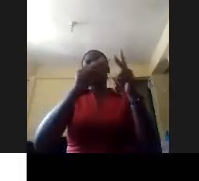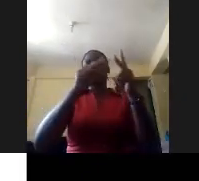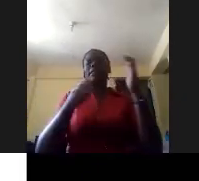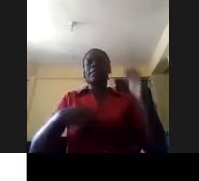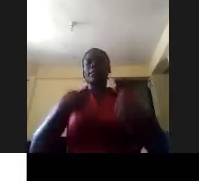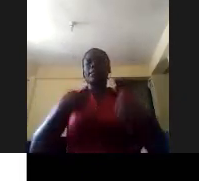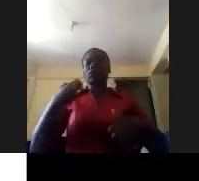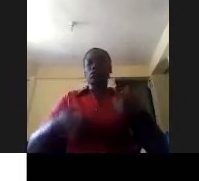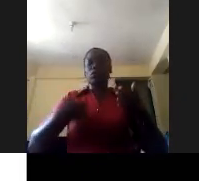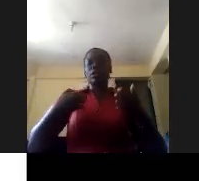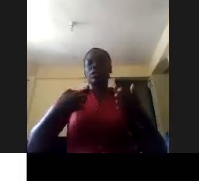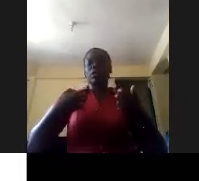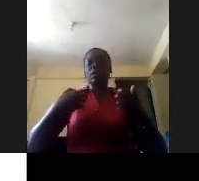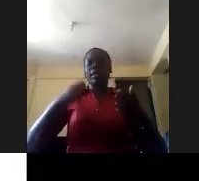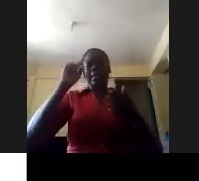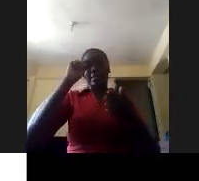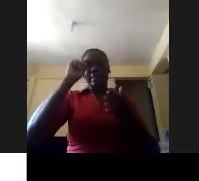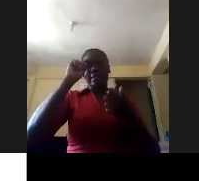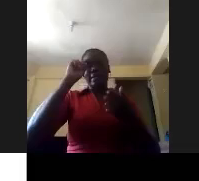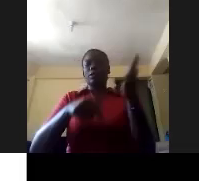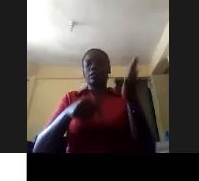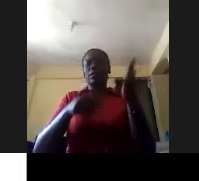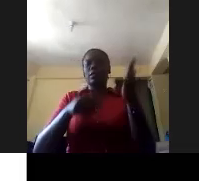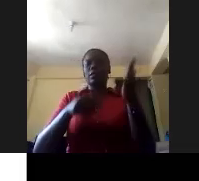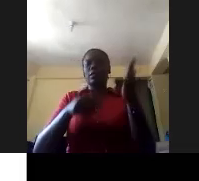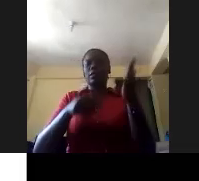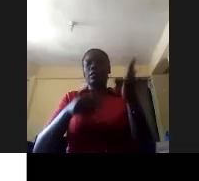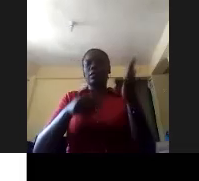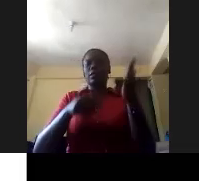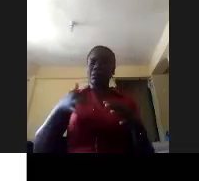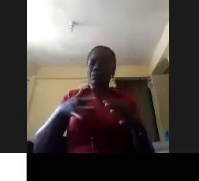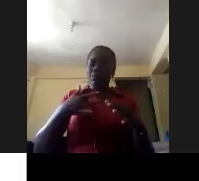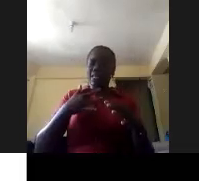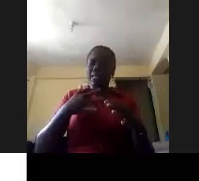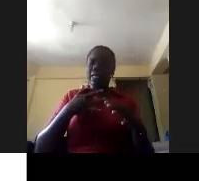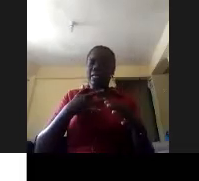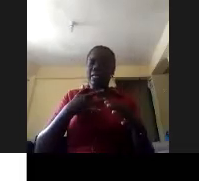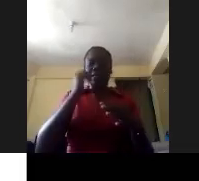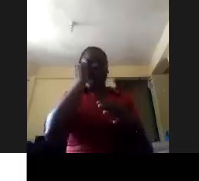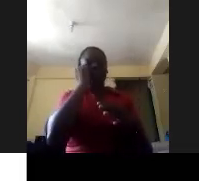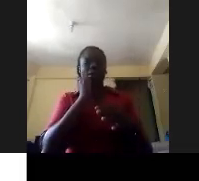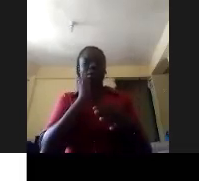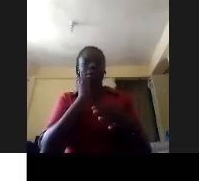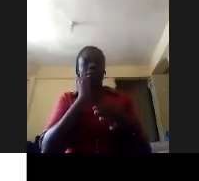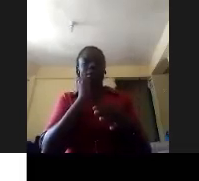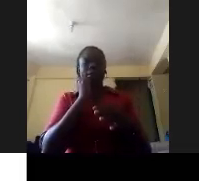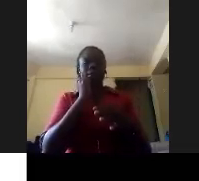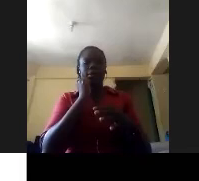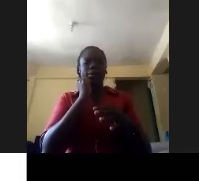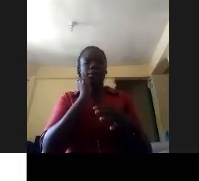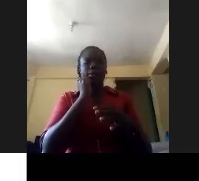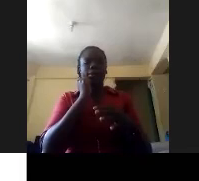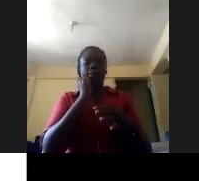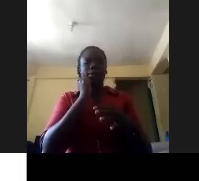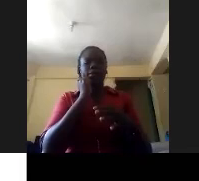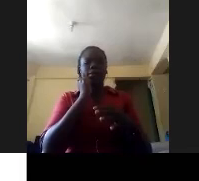intelligence? Just acknowledging that I'm feeling sad, acknowledging I'm feeling anxious right now, acknowledging